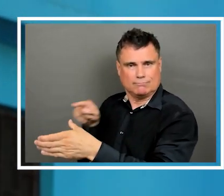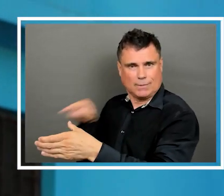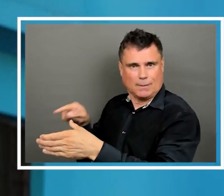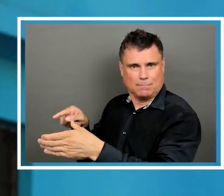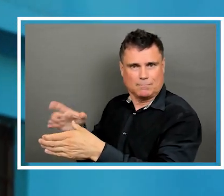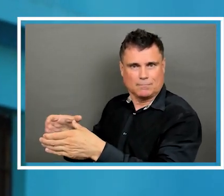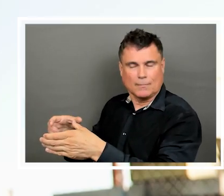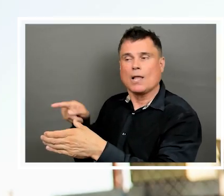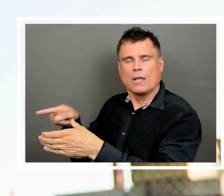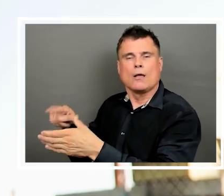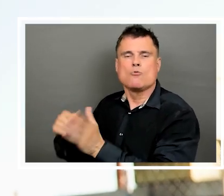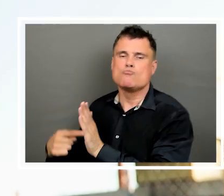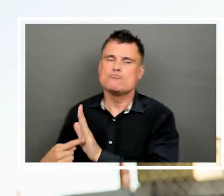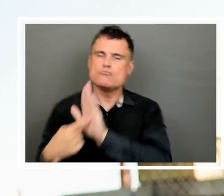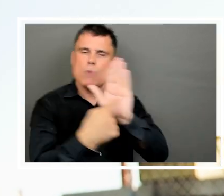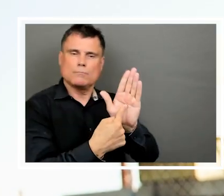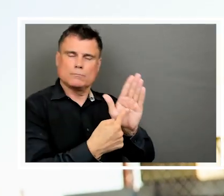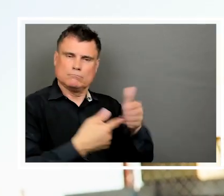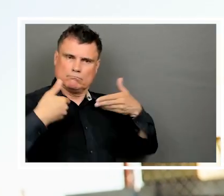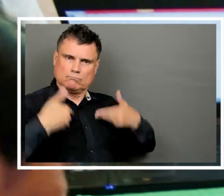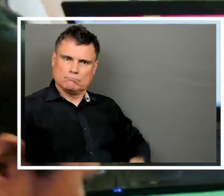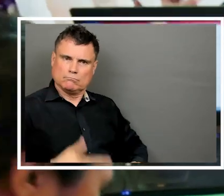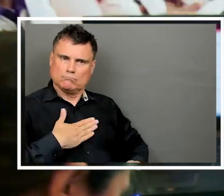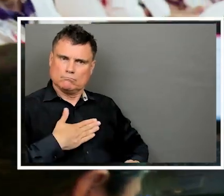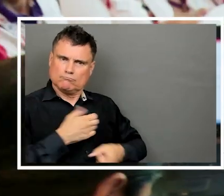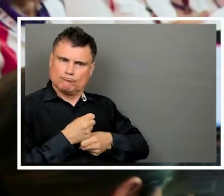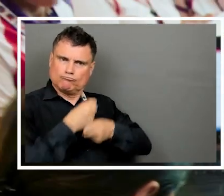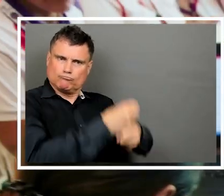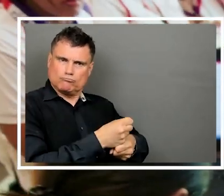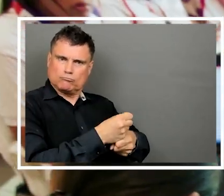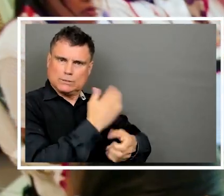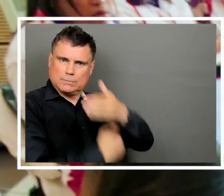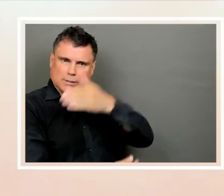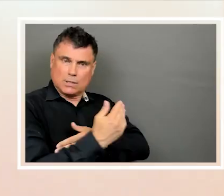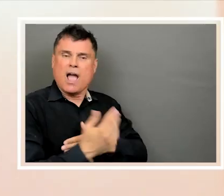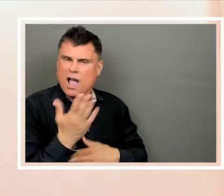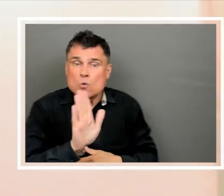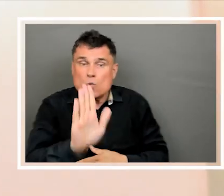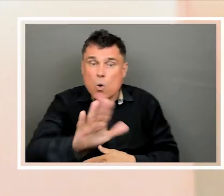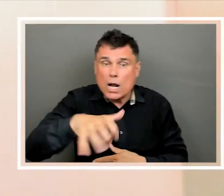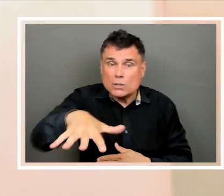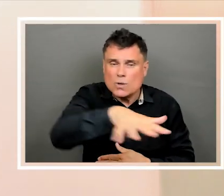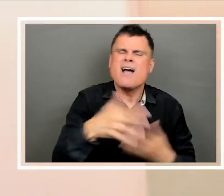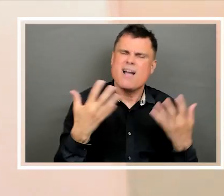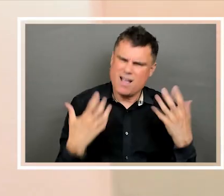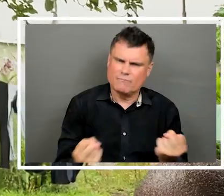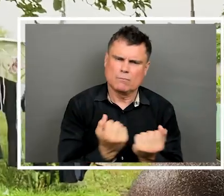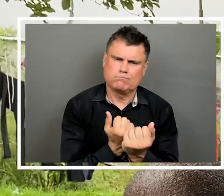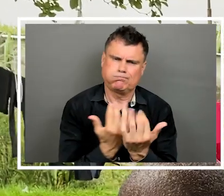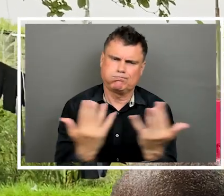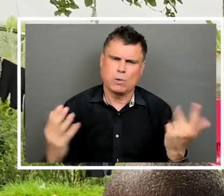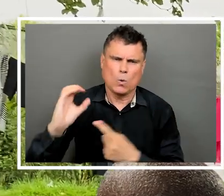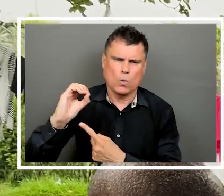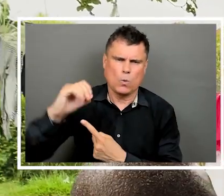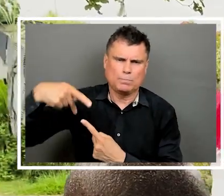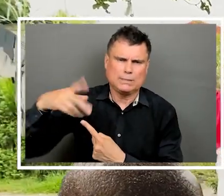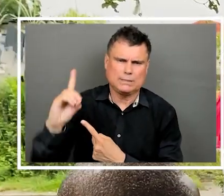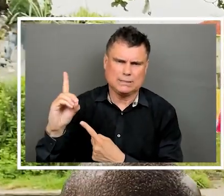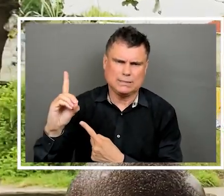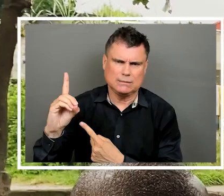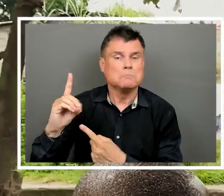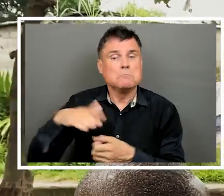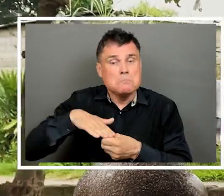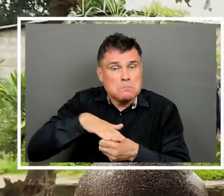themselves to represent their own interests. You probably have a lot of OPDs in your country that work at a